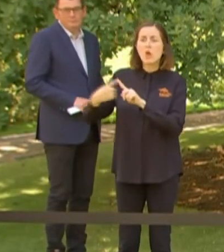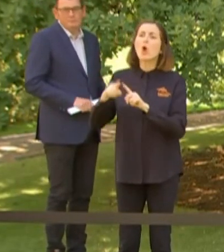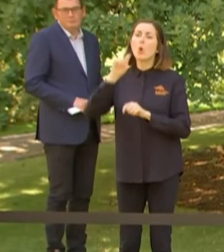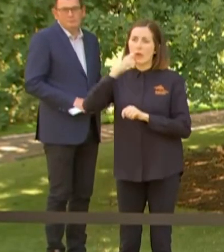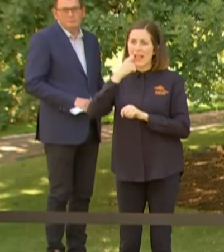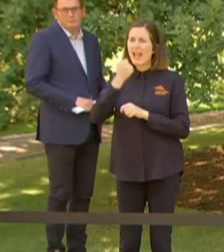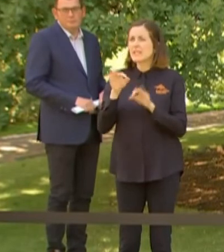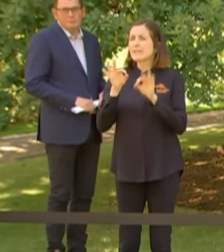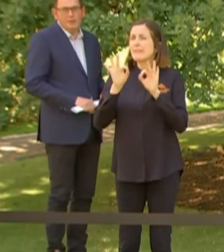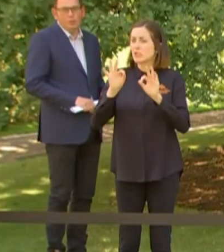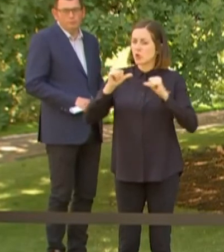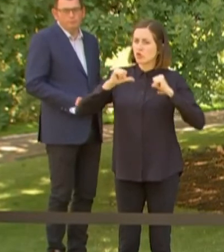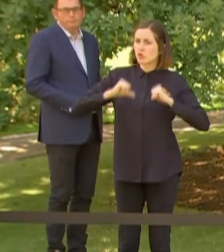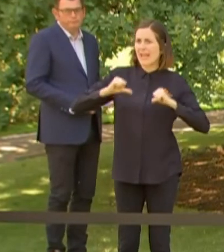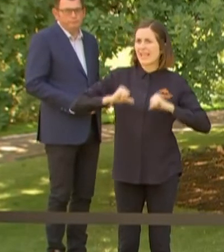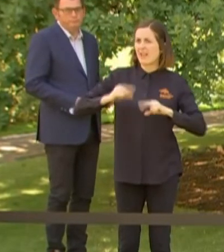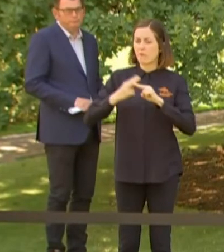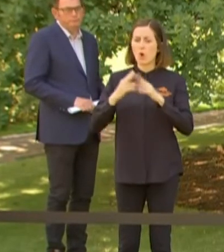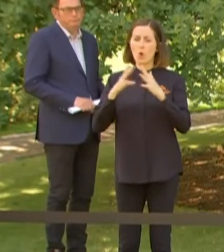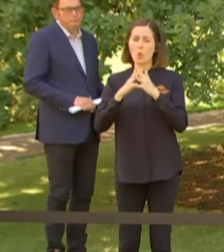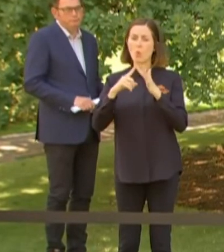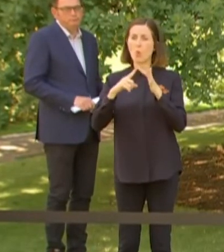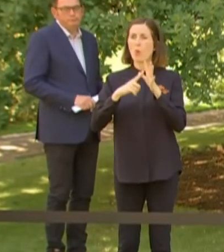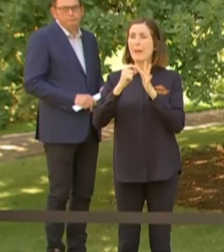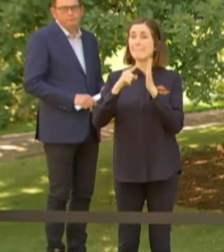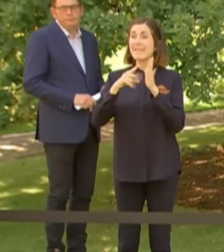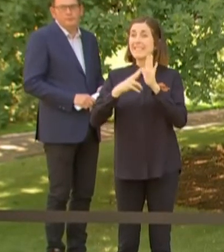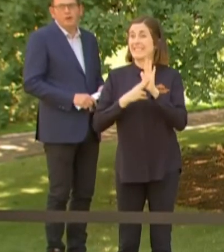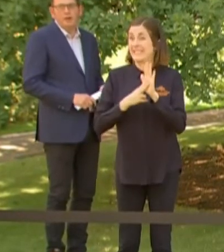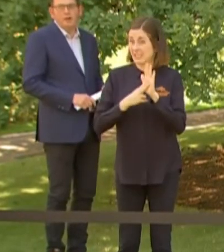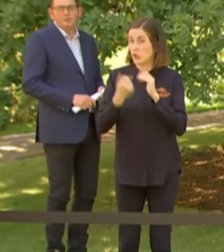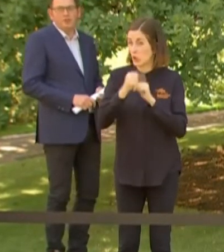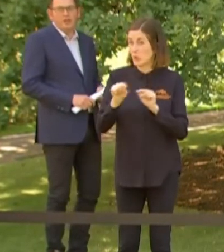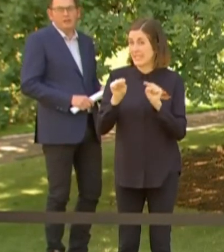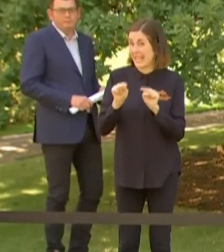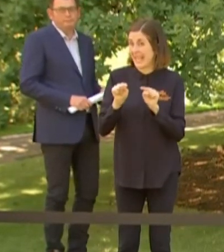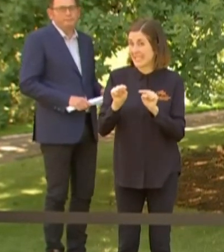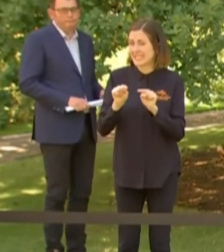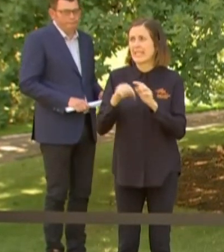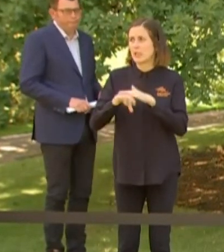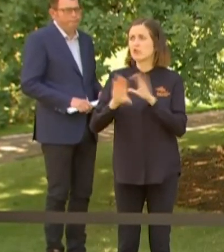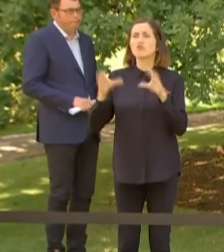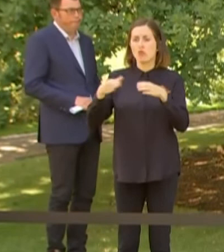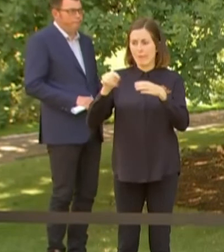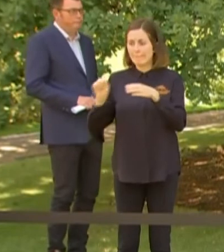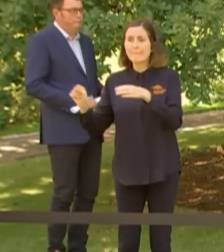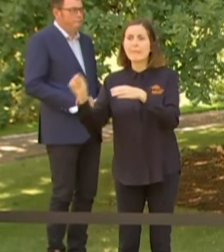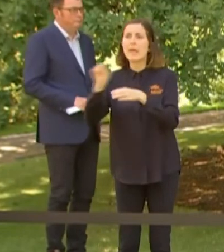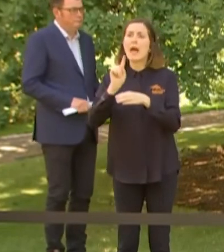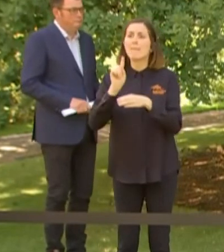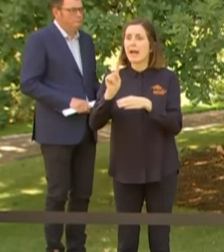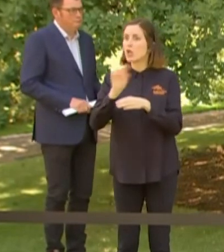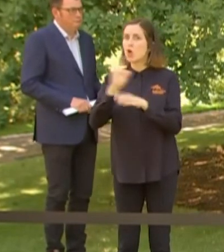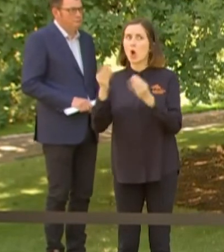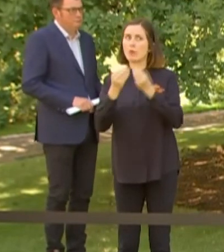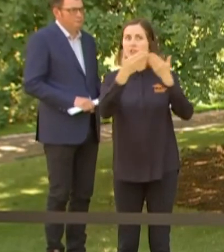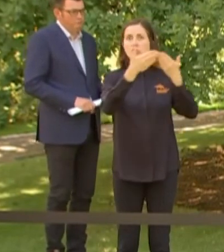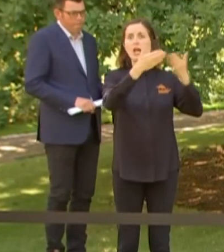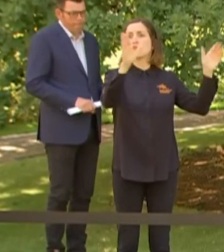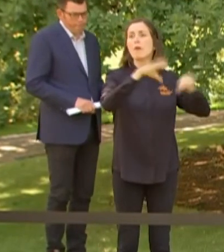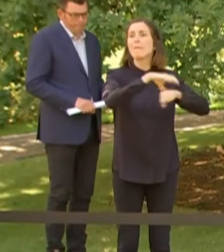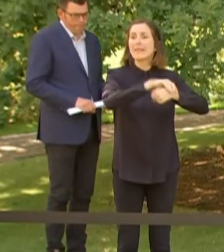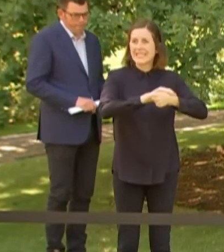use, but we can do that in groups of police, so that they're not doing that with other general